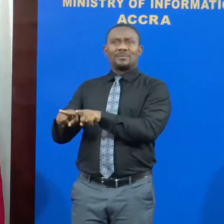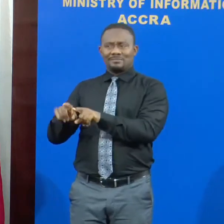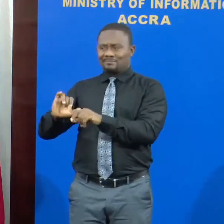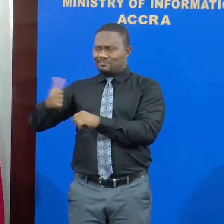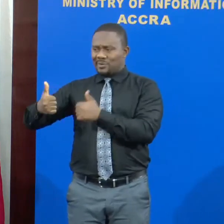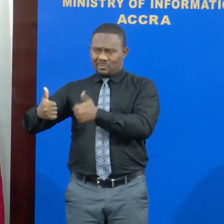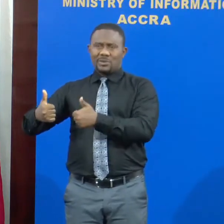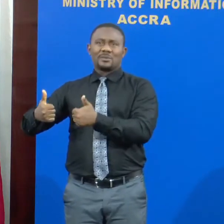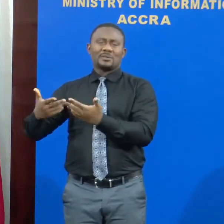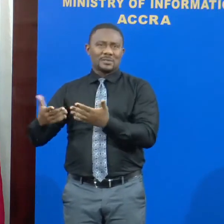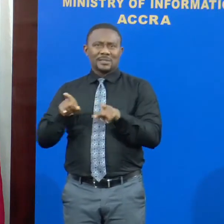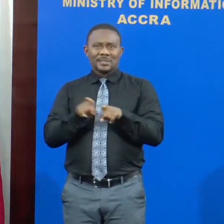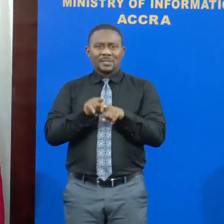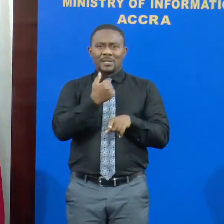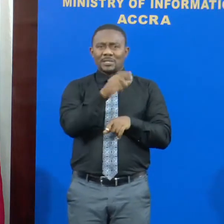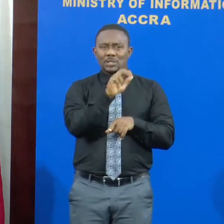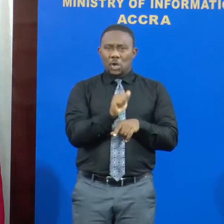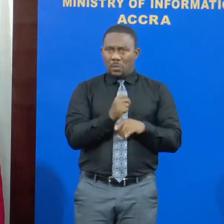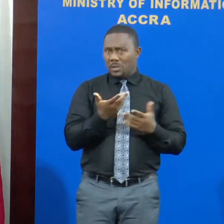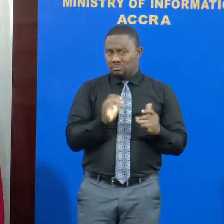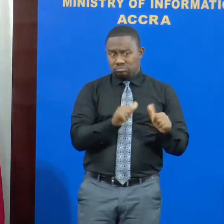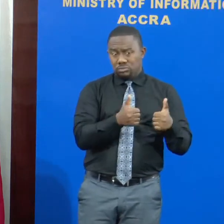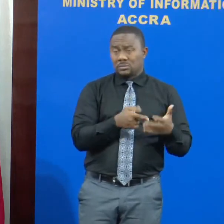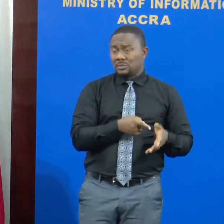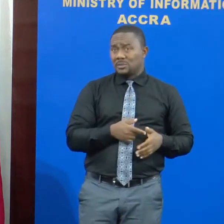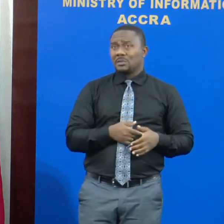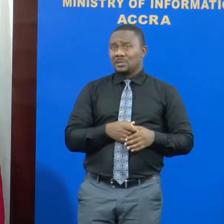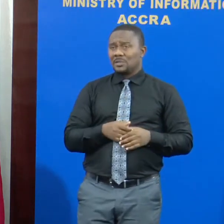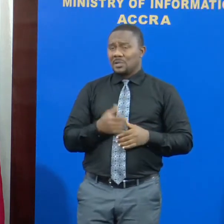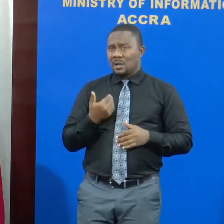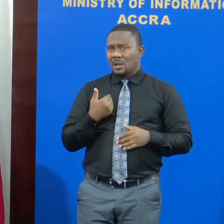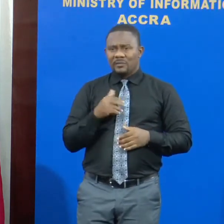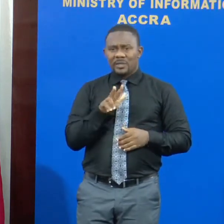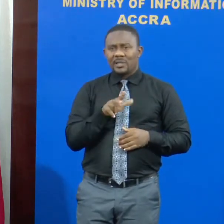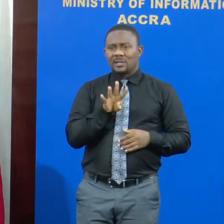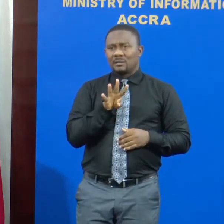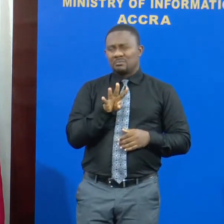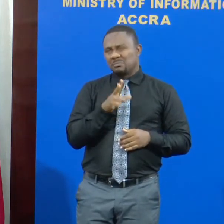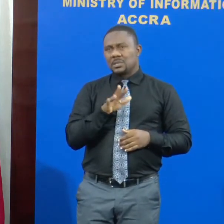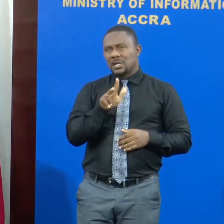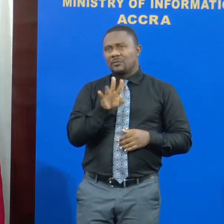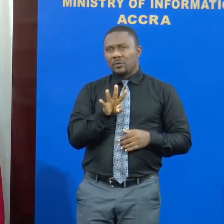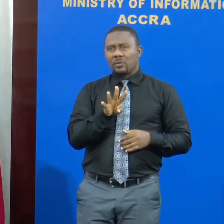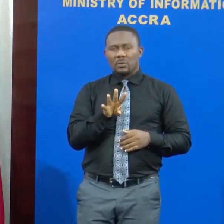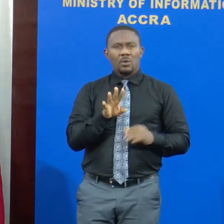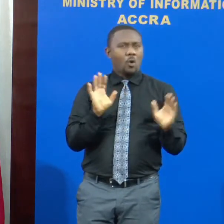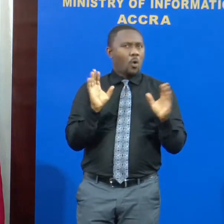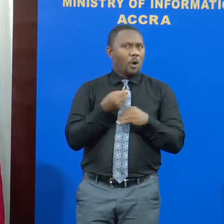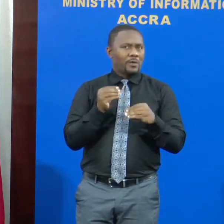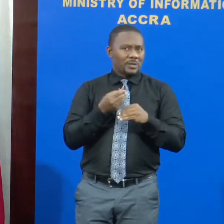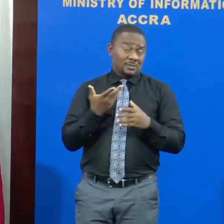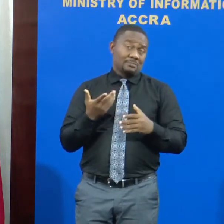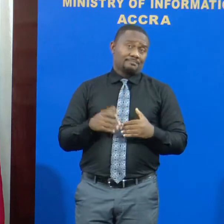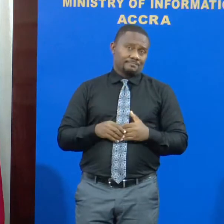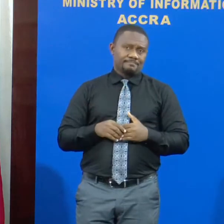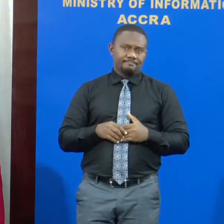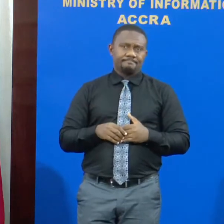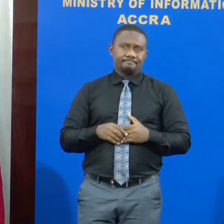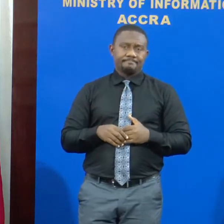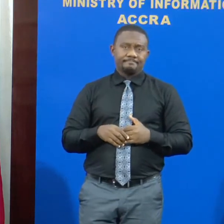the GRA, where we have about 34 offices operational. So those